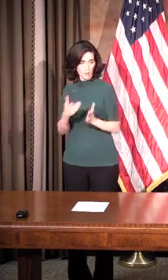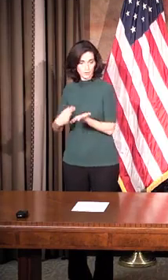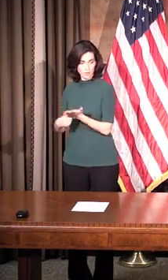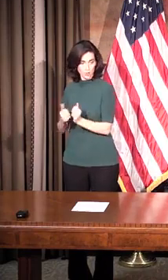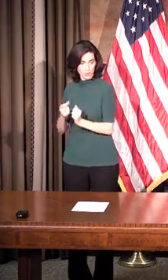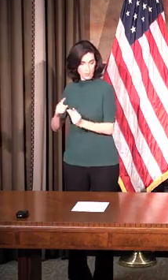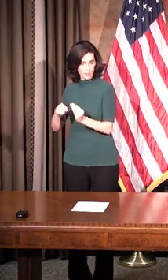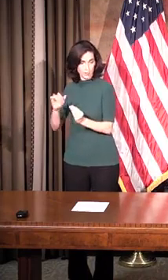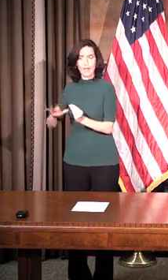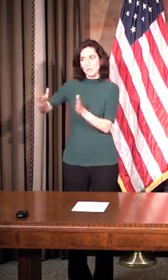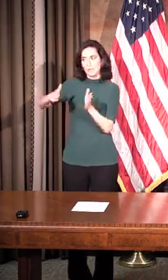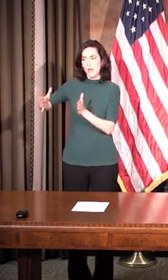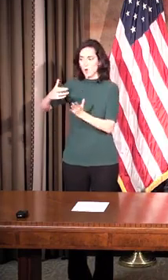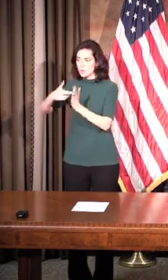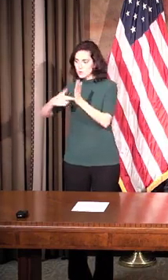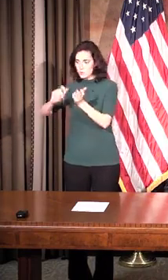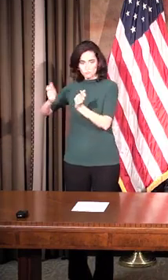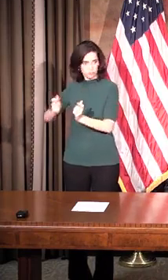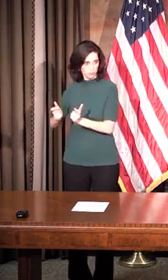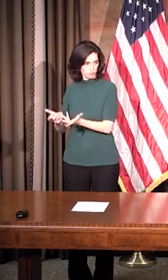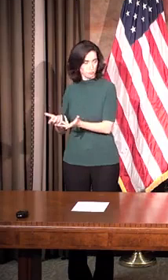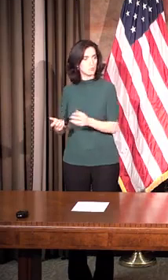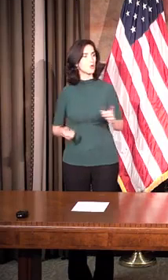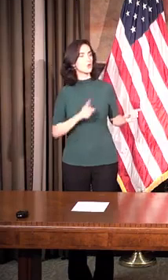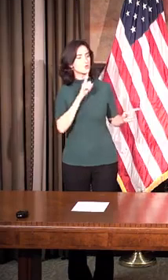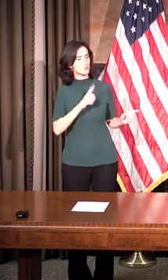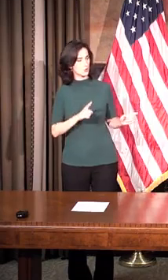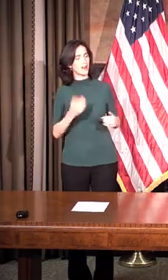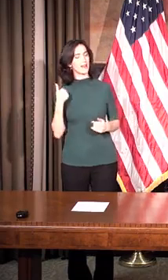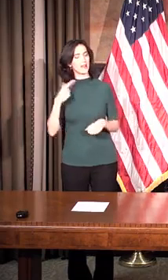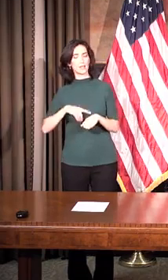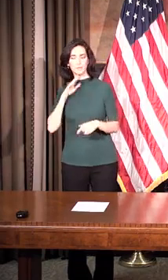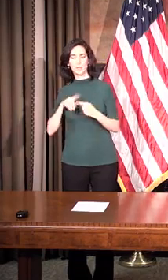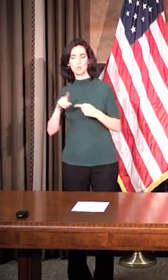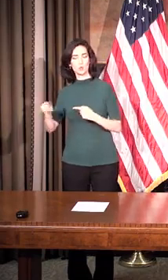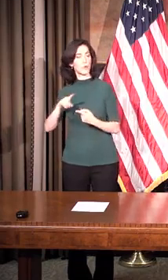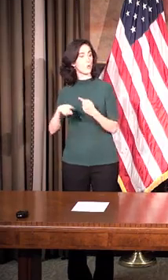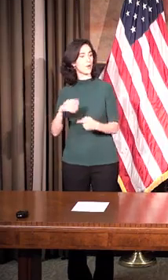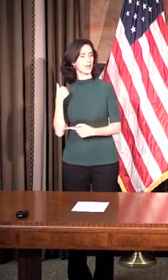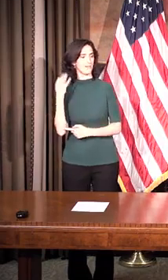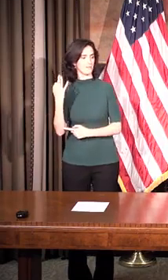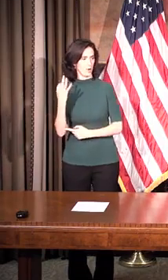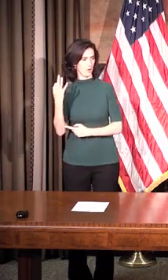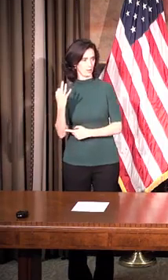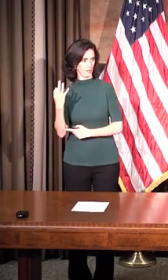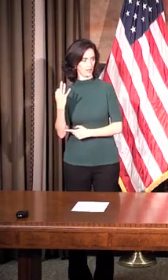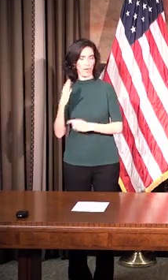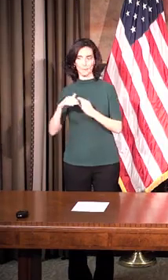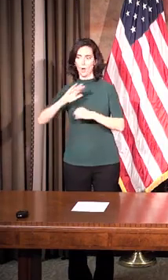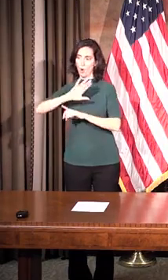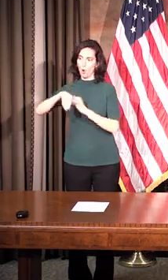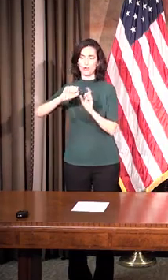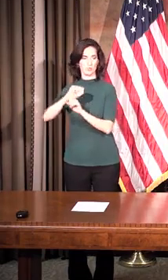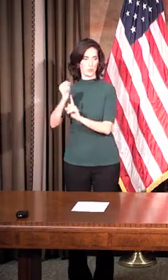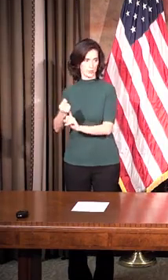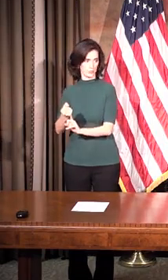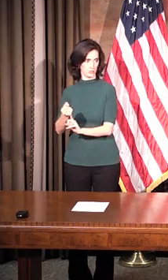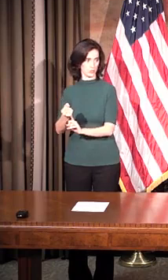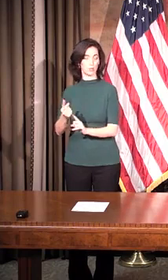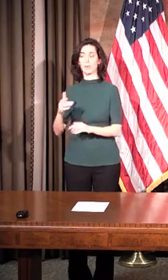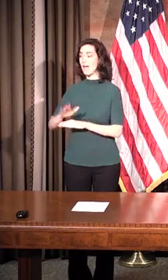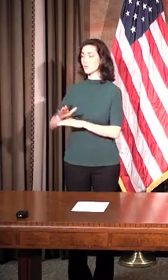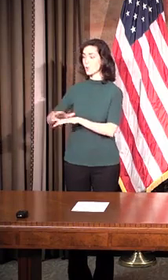this? Well, sure, we'll talk about it. The last time I spoke to him was Friday about this entire matter. I didn't call him